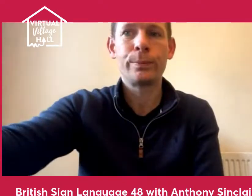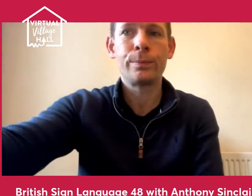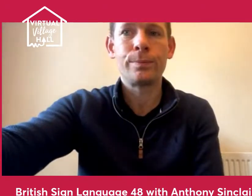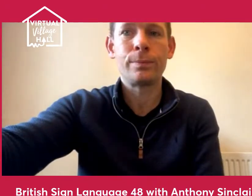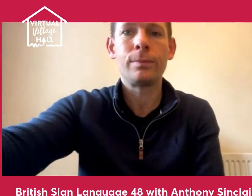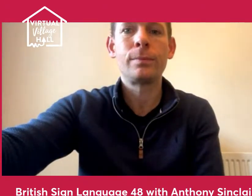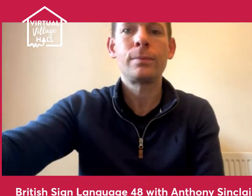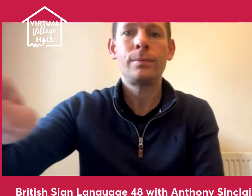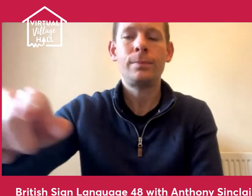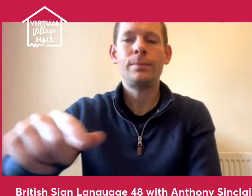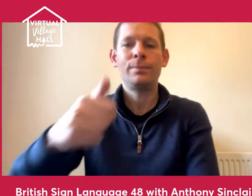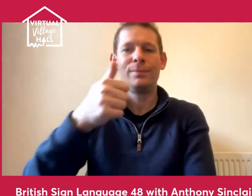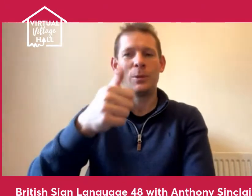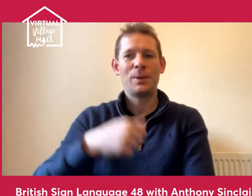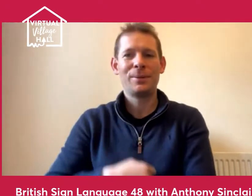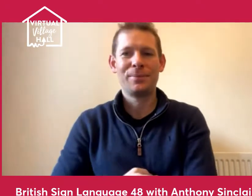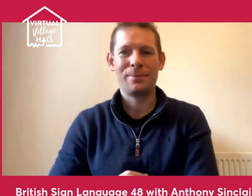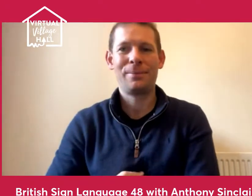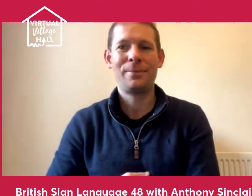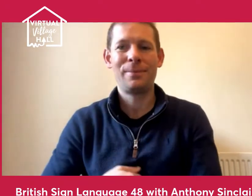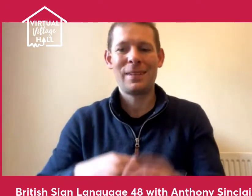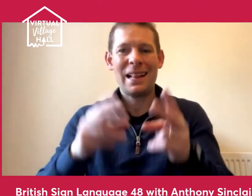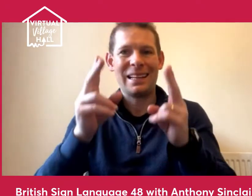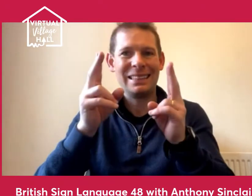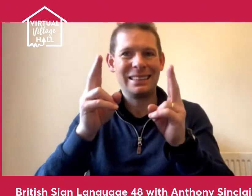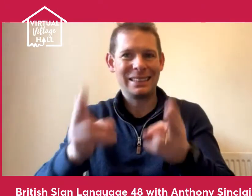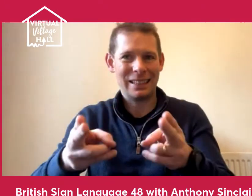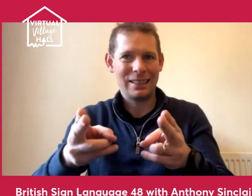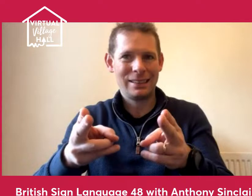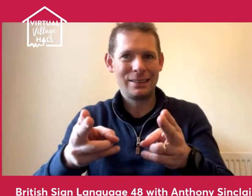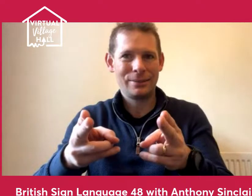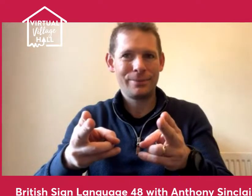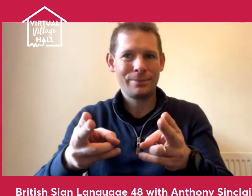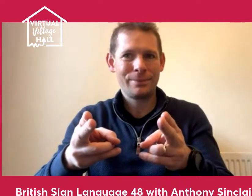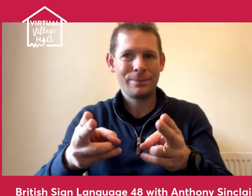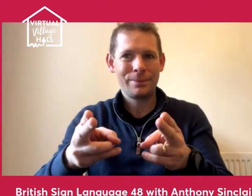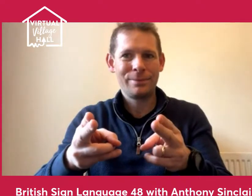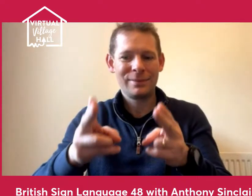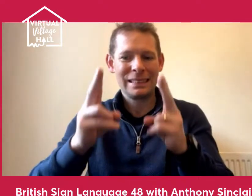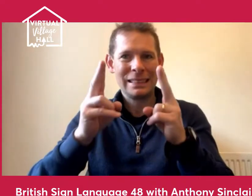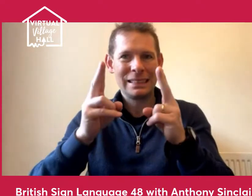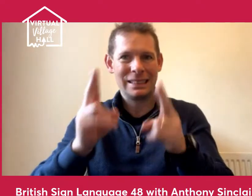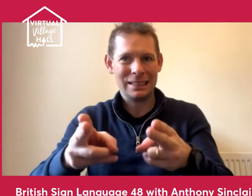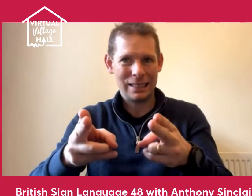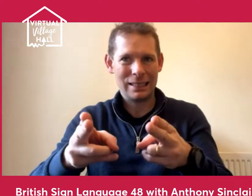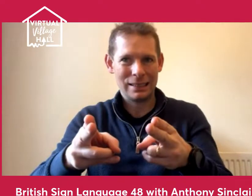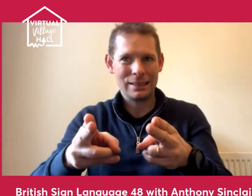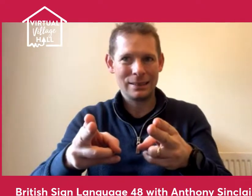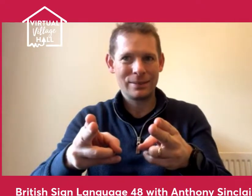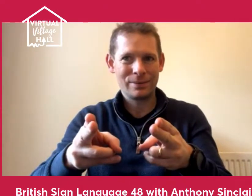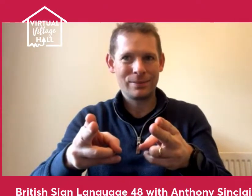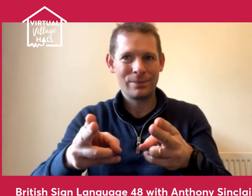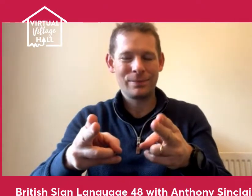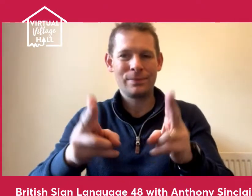has died. So let me go back to this. So that's how we sign die, die,